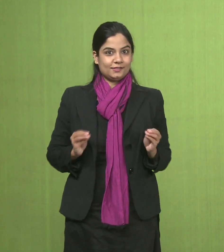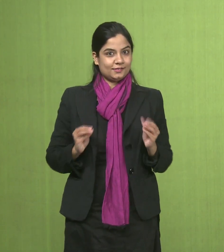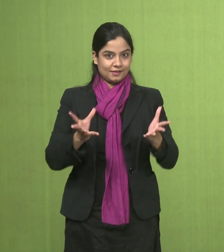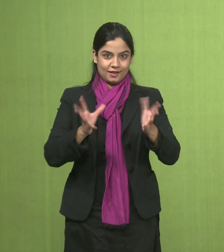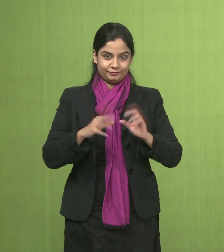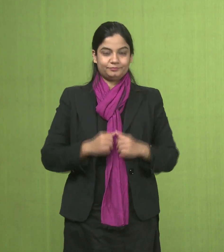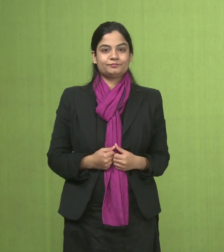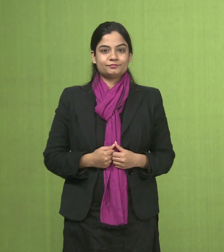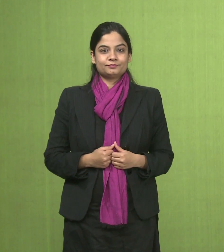Questions now.